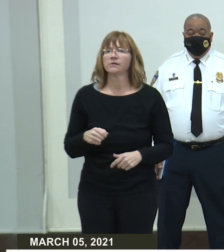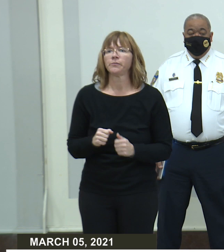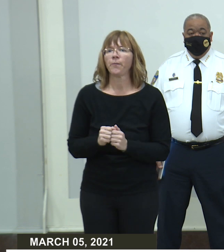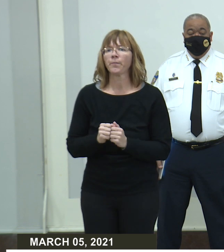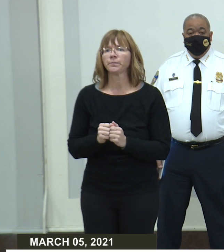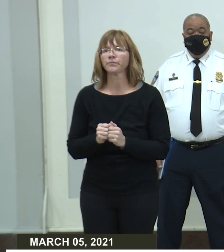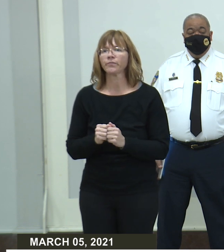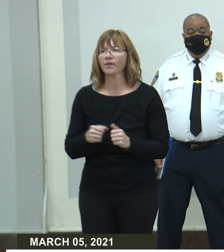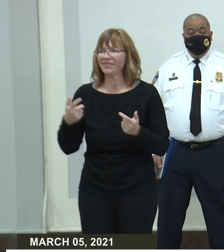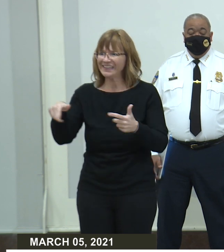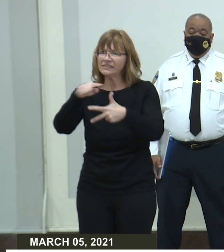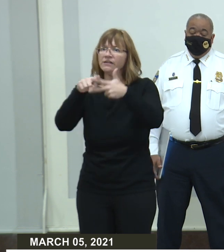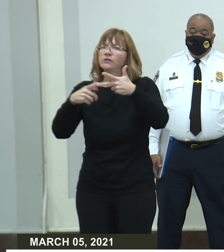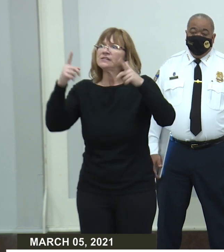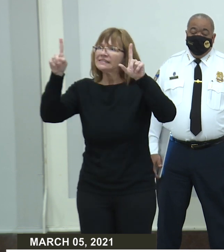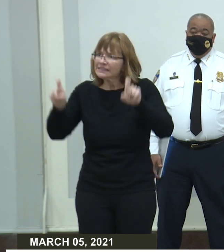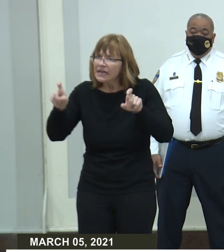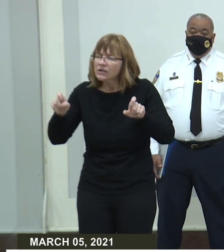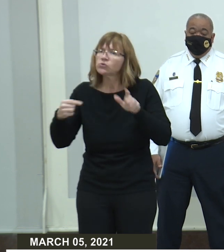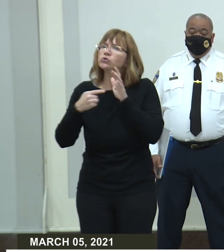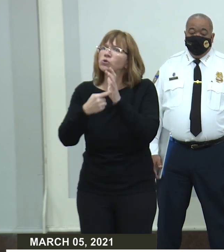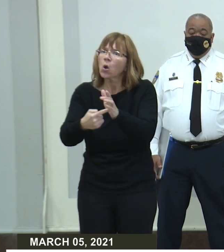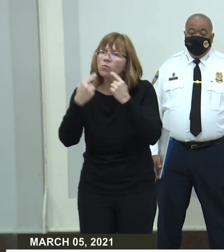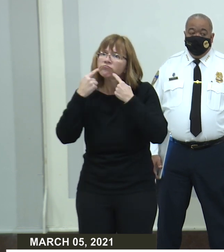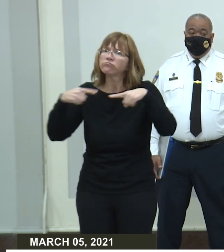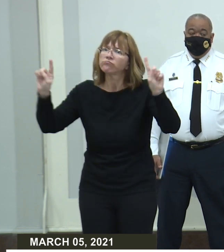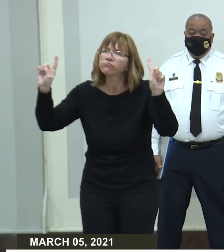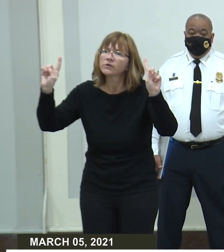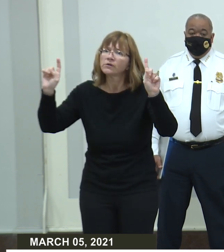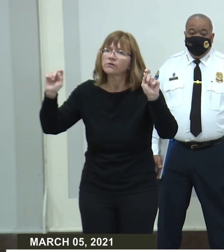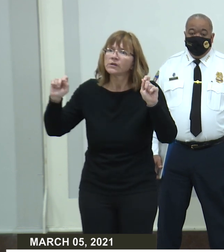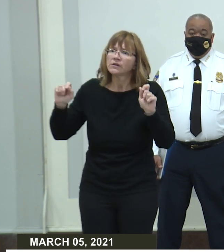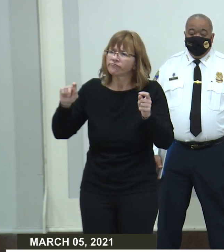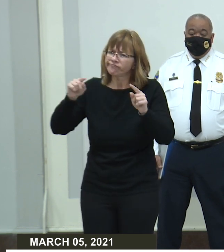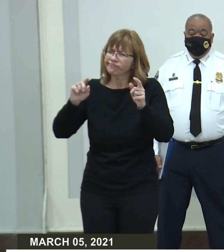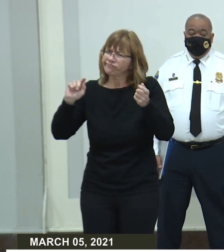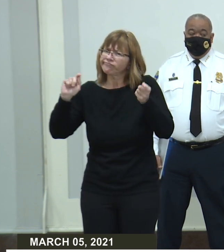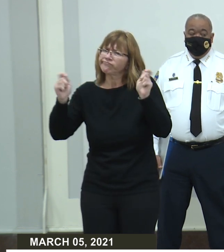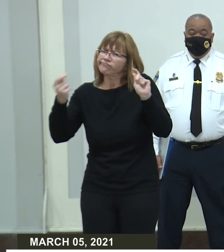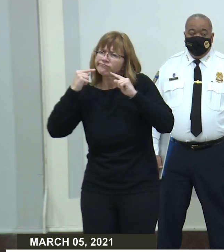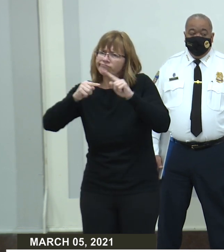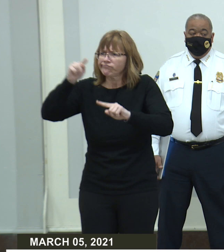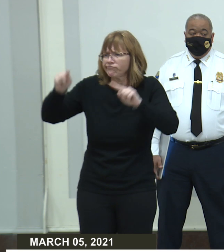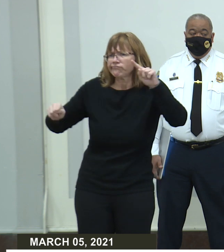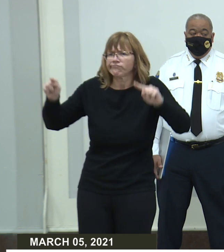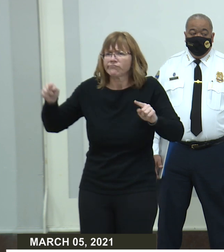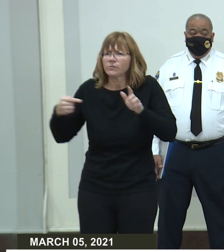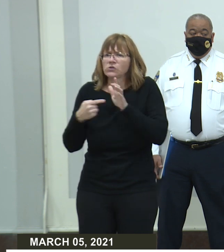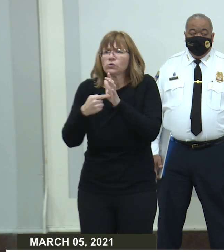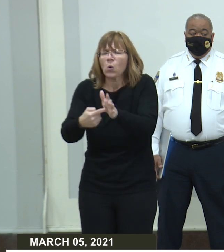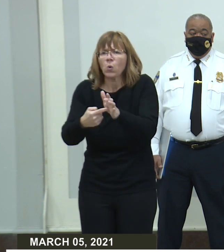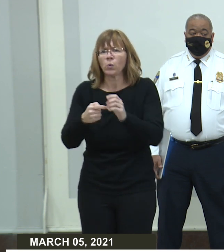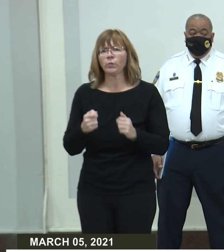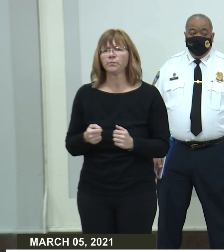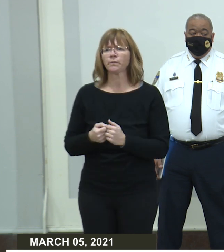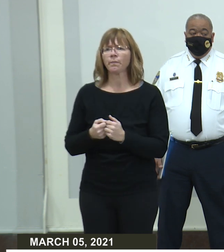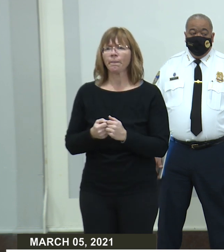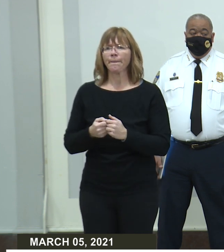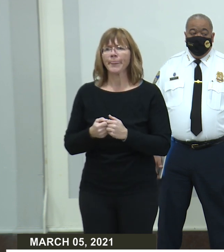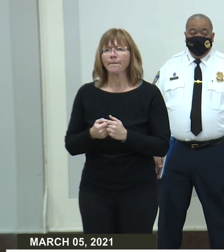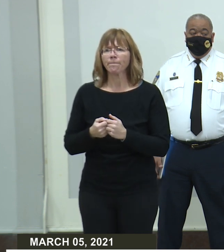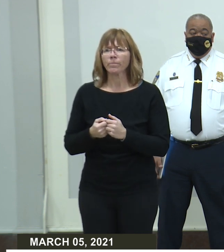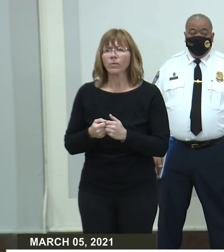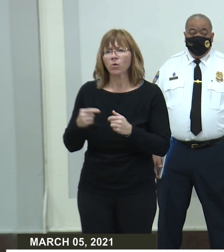shows efficacy against the Brazilian variant of the coronavirus. While we will be putting out new graphics, frequently asked question documents,